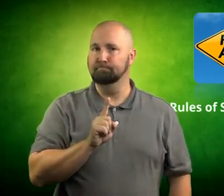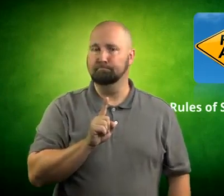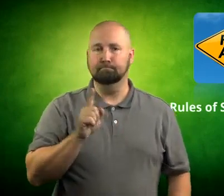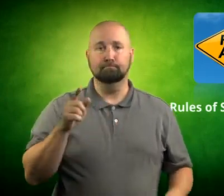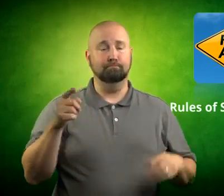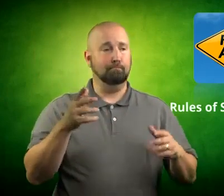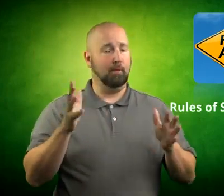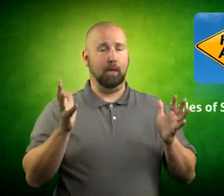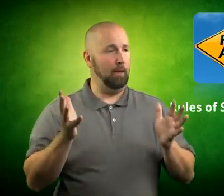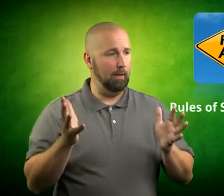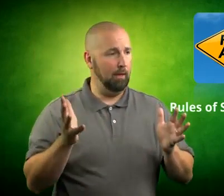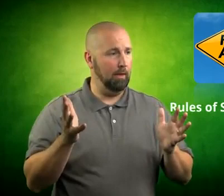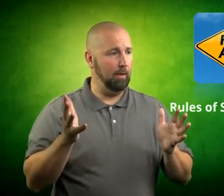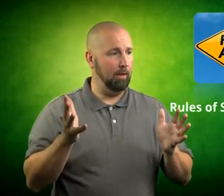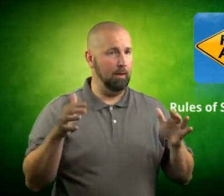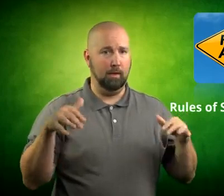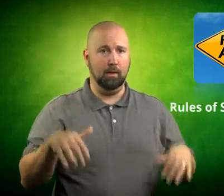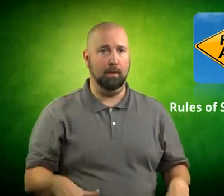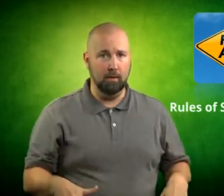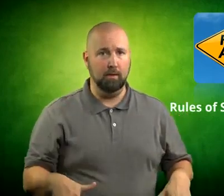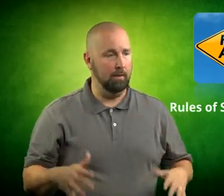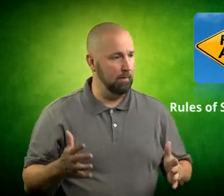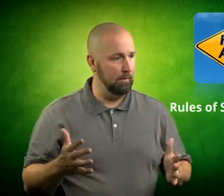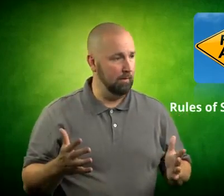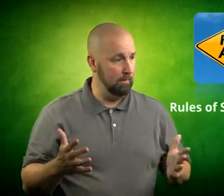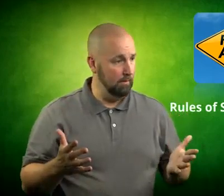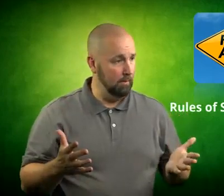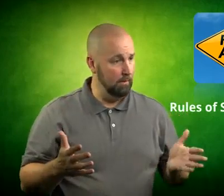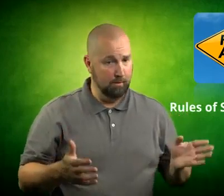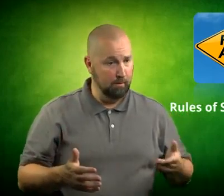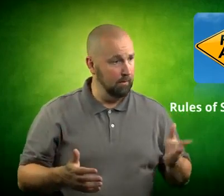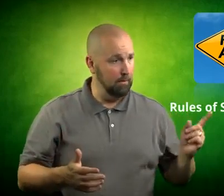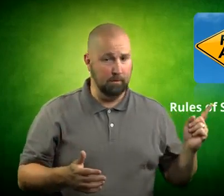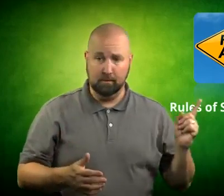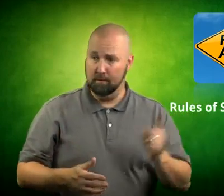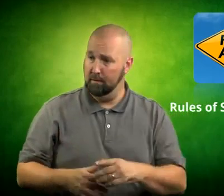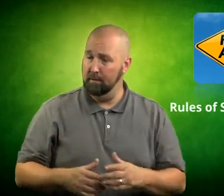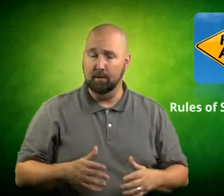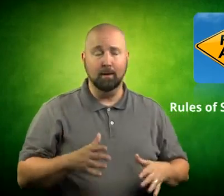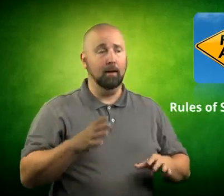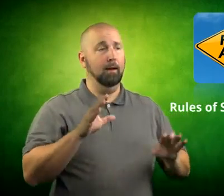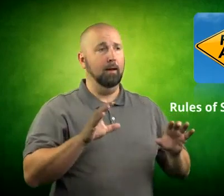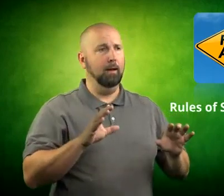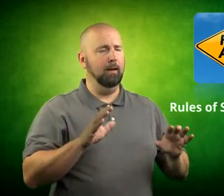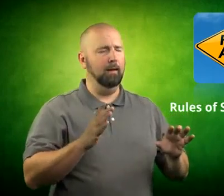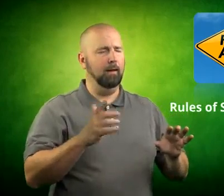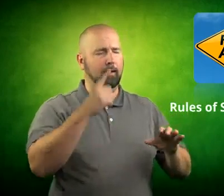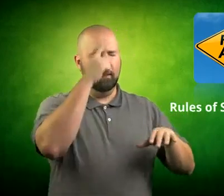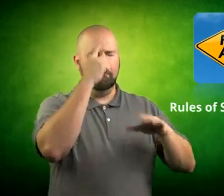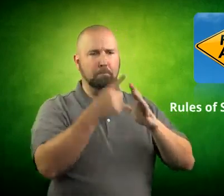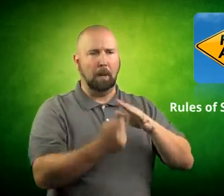to stop in the middle of the line of sight and then look up,